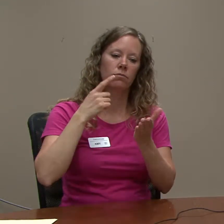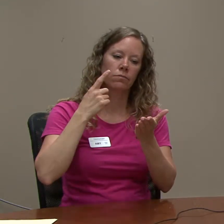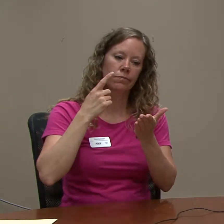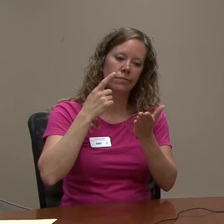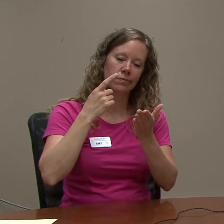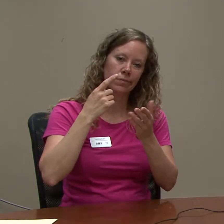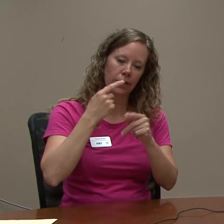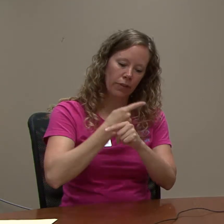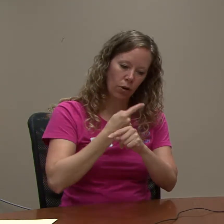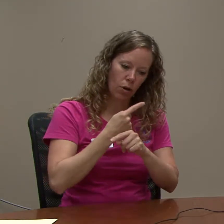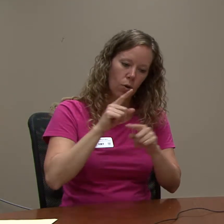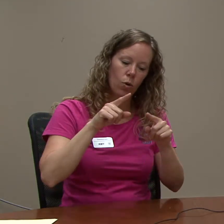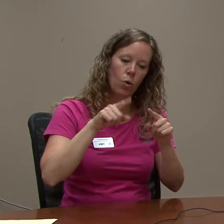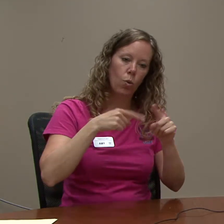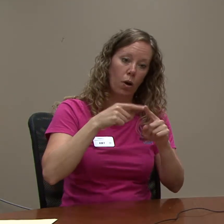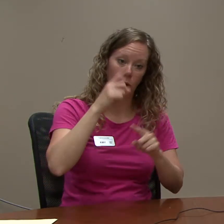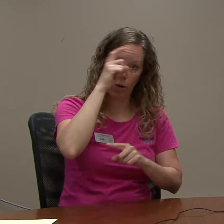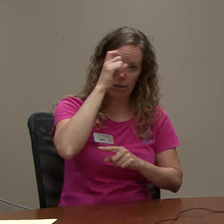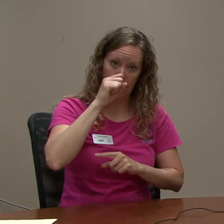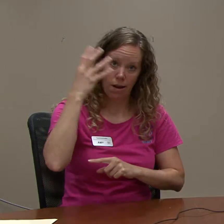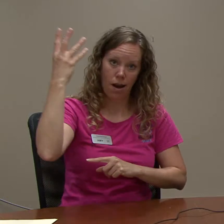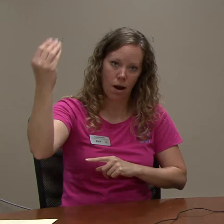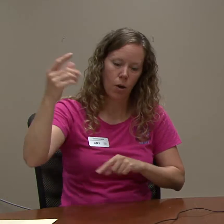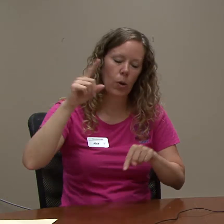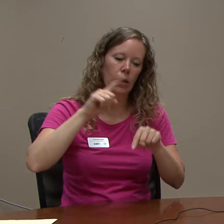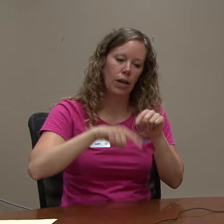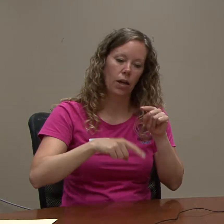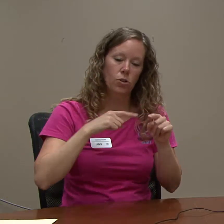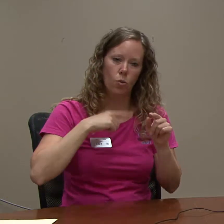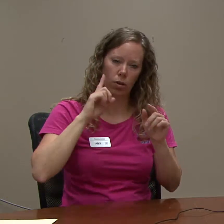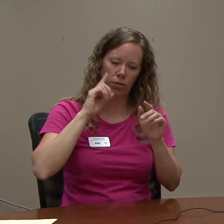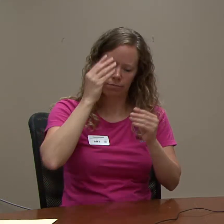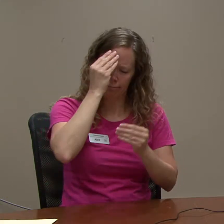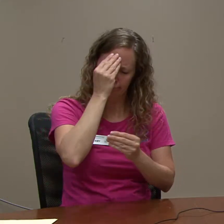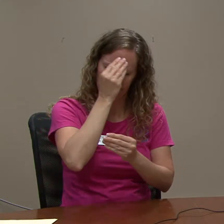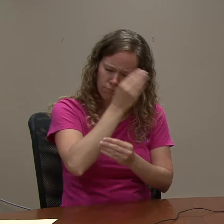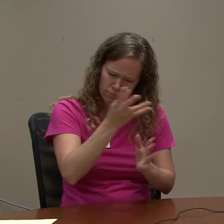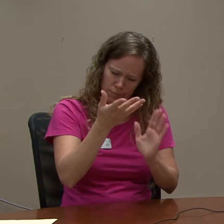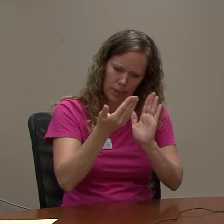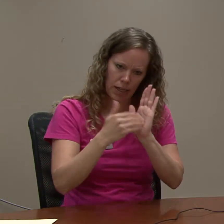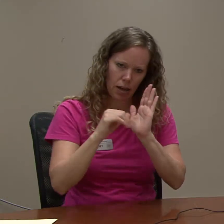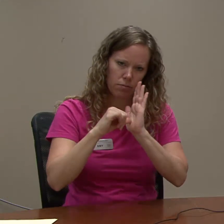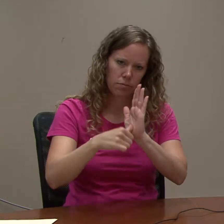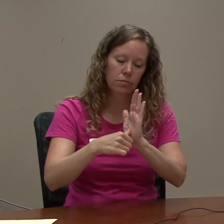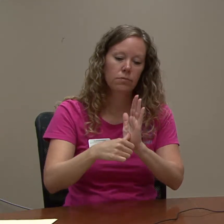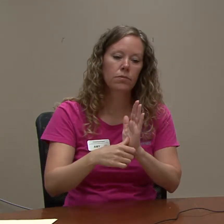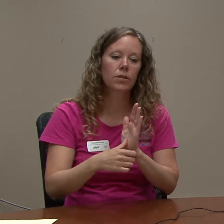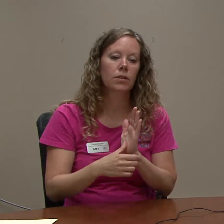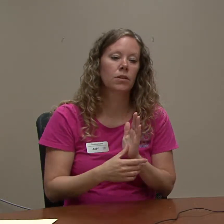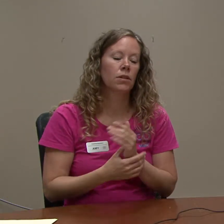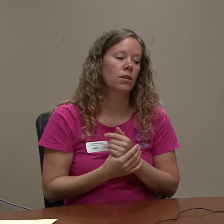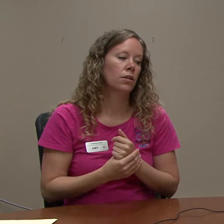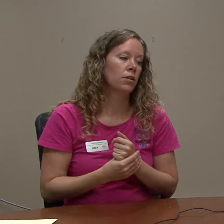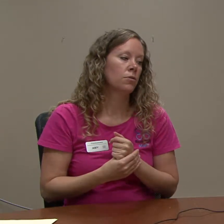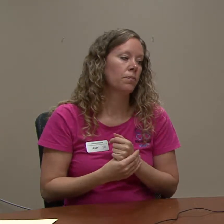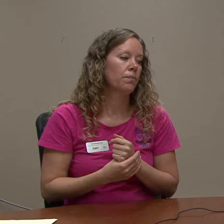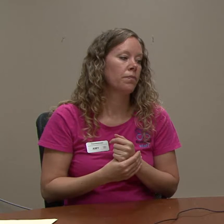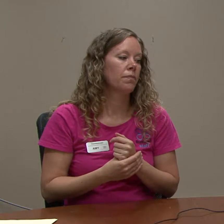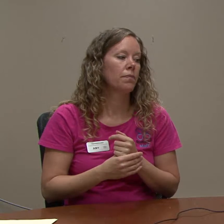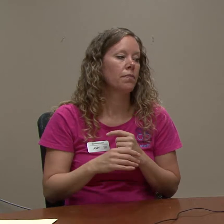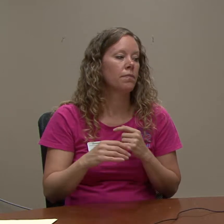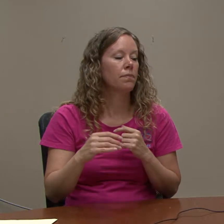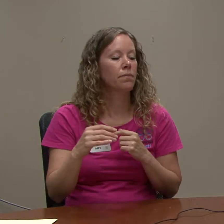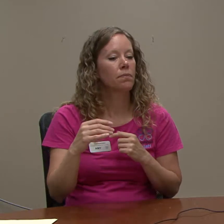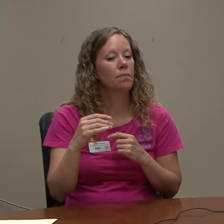their residents can go out and can't go out. So I do want to remind you that we will continue to do that, and visits will